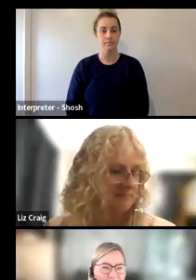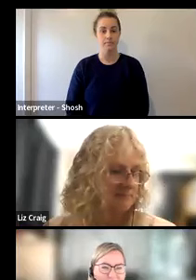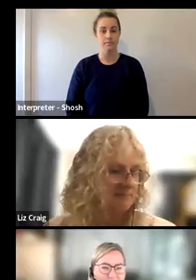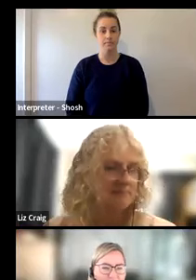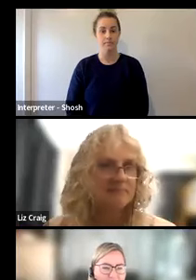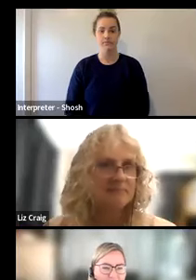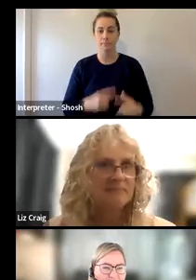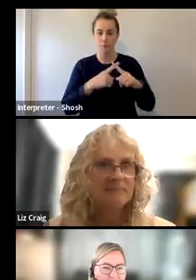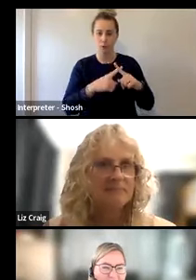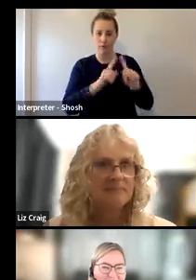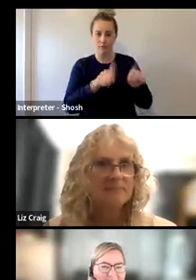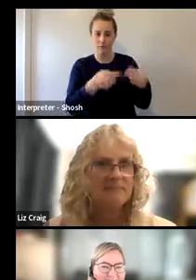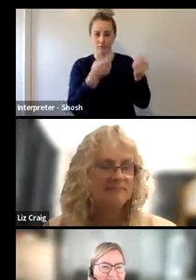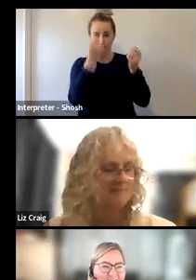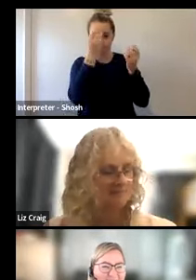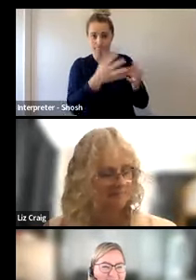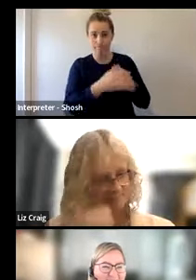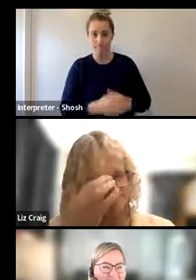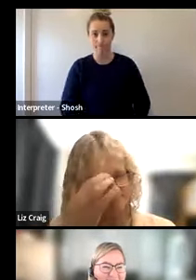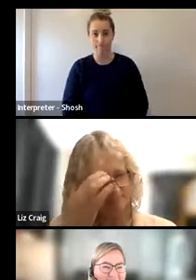You're on mute, Maureen. Yeah.